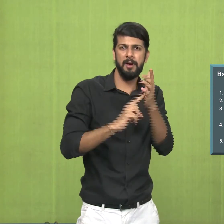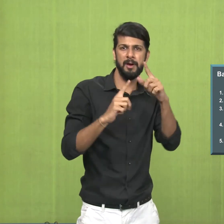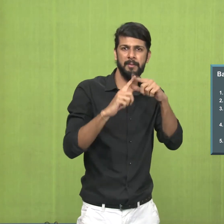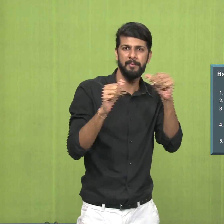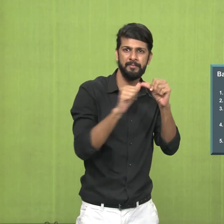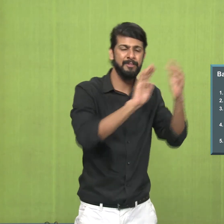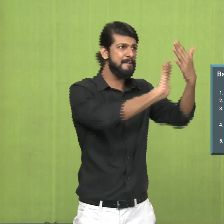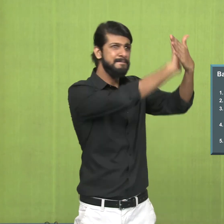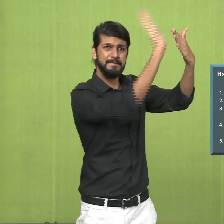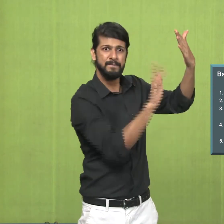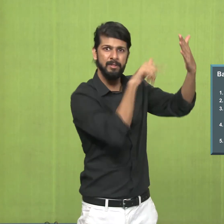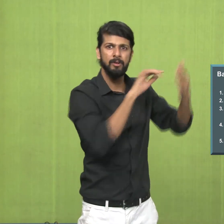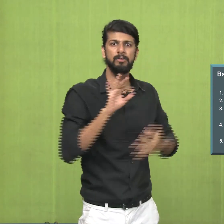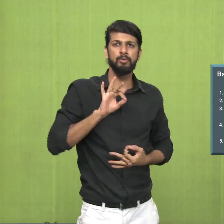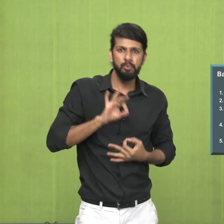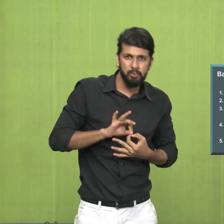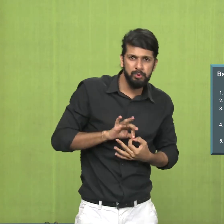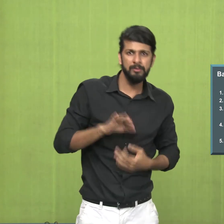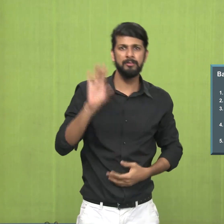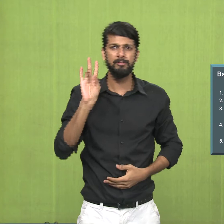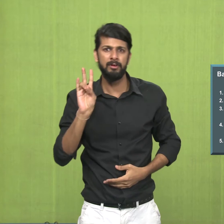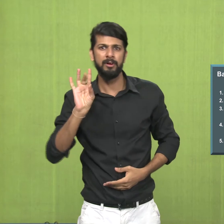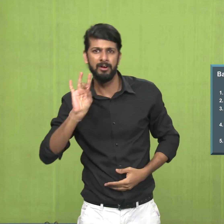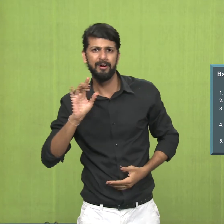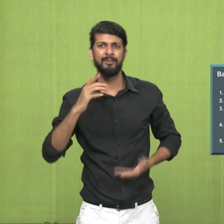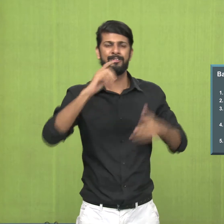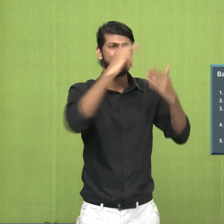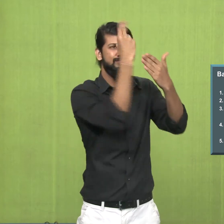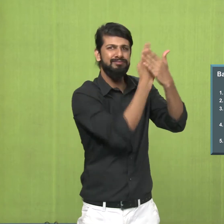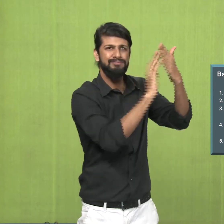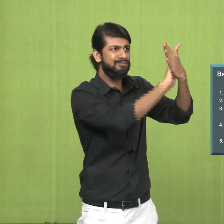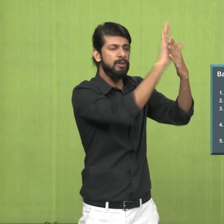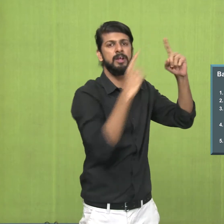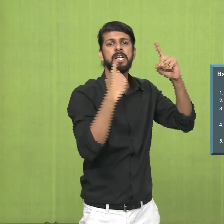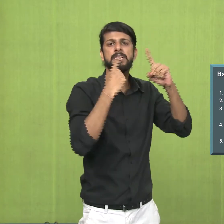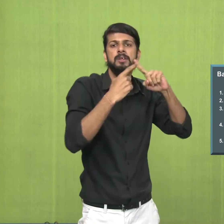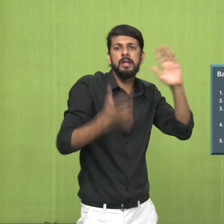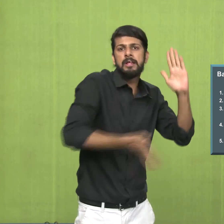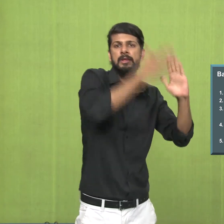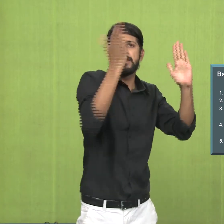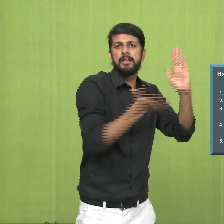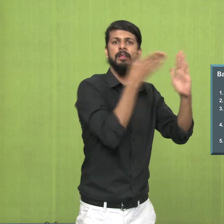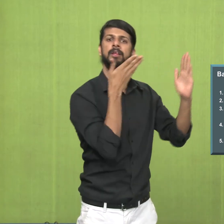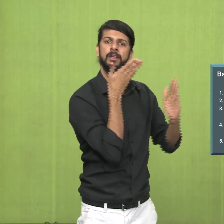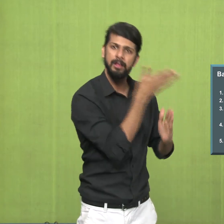done at Ajanta as well as the Bagh caves in India.